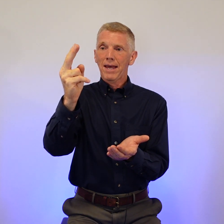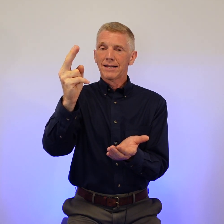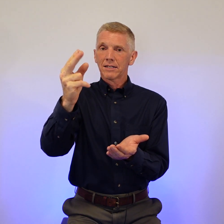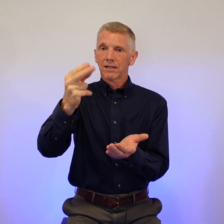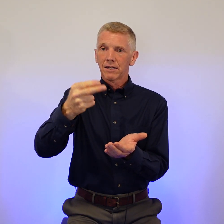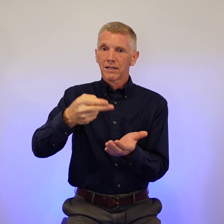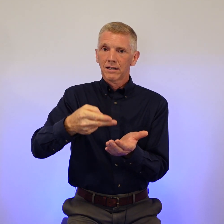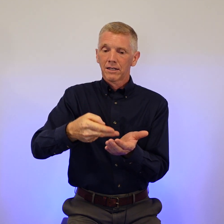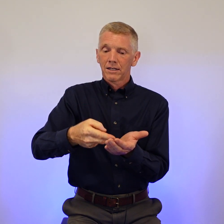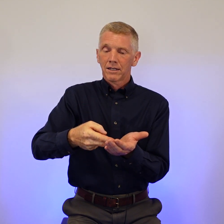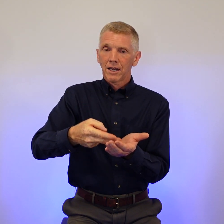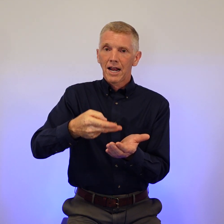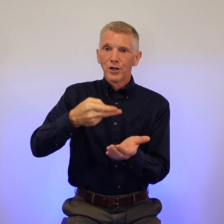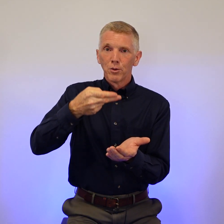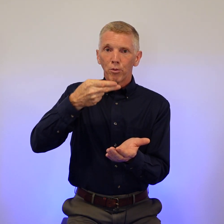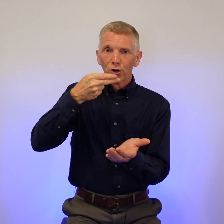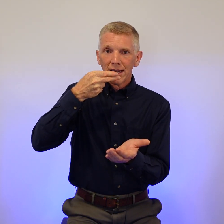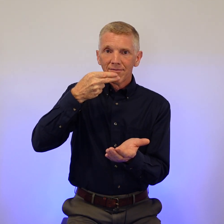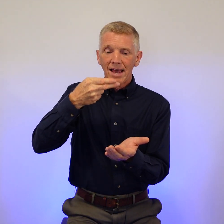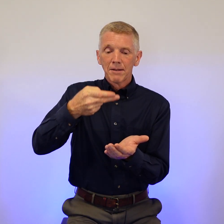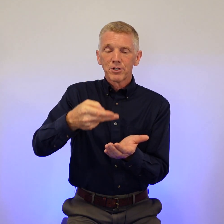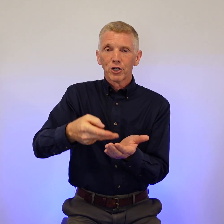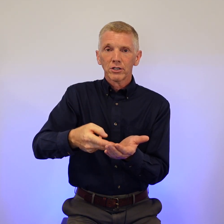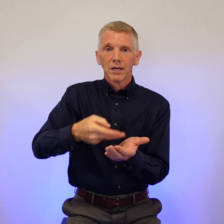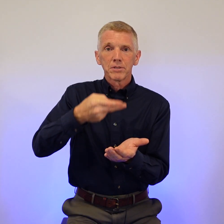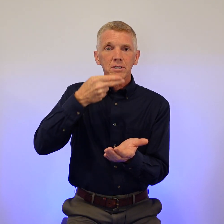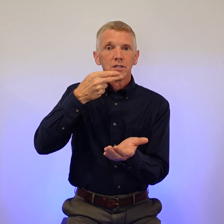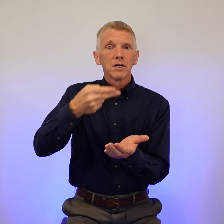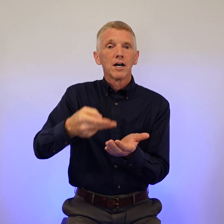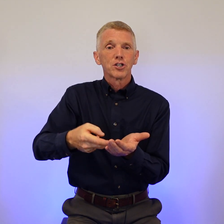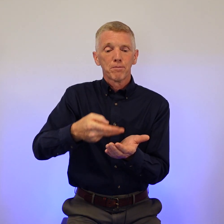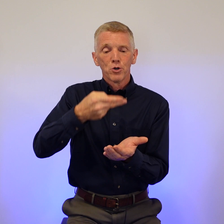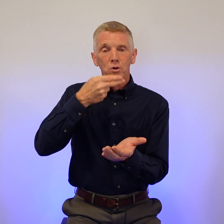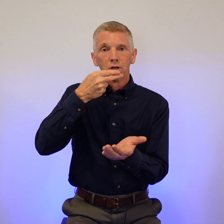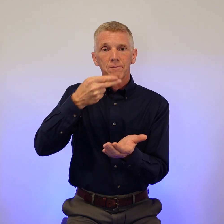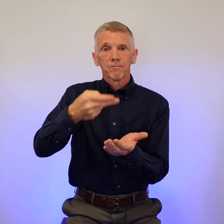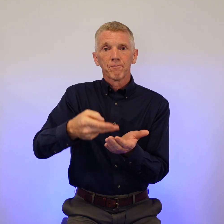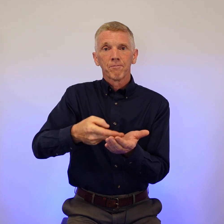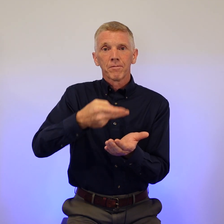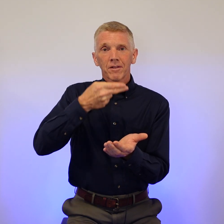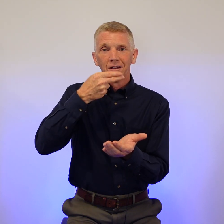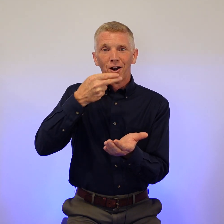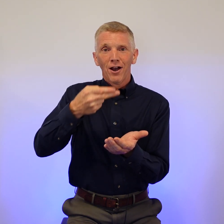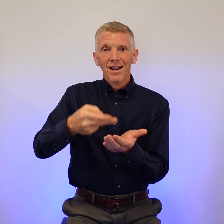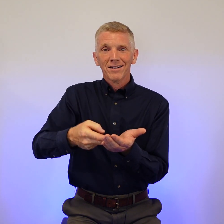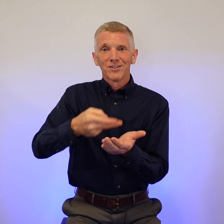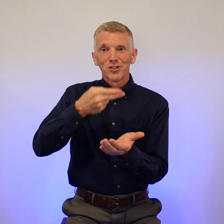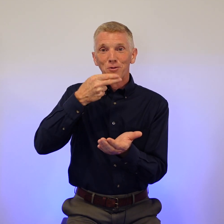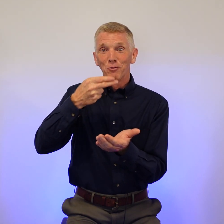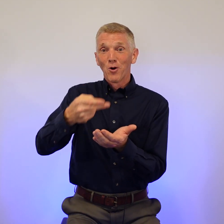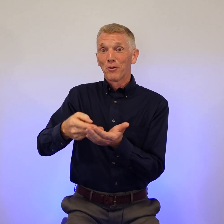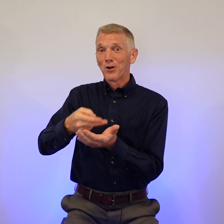bent, and you're bringing that up to your lips, a spoon. All right, spoon, we're going pretty